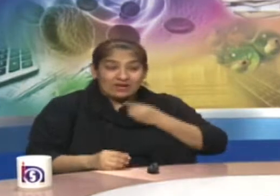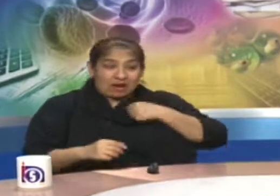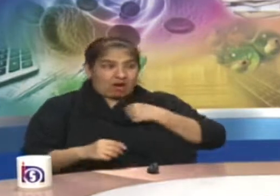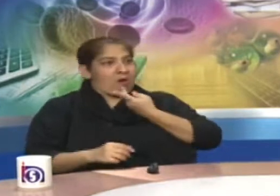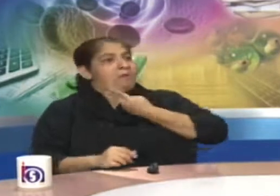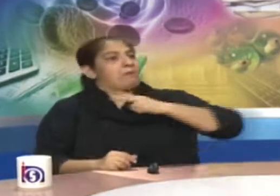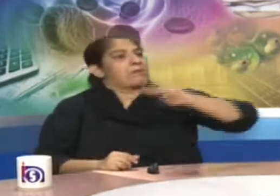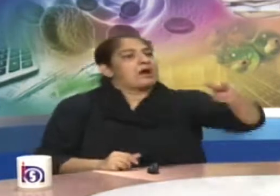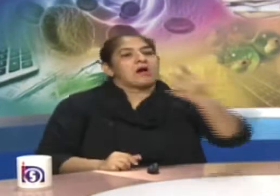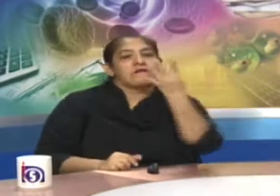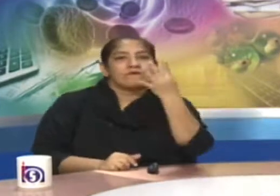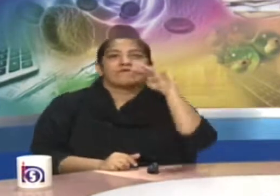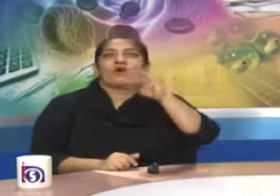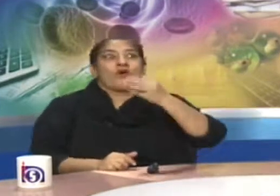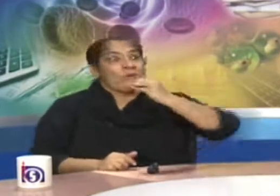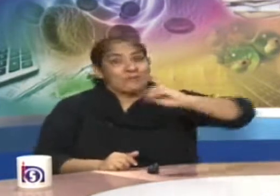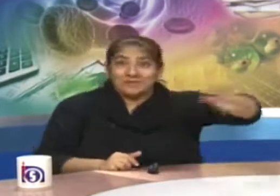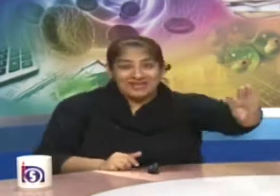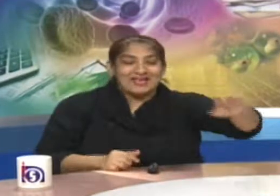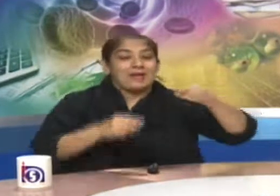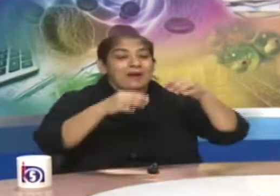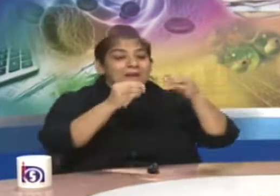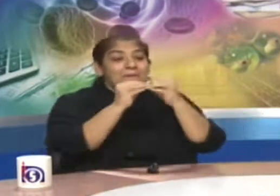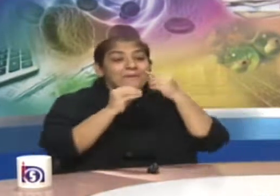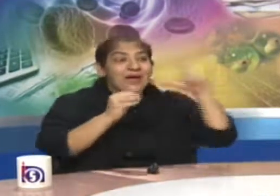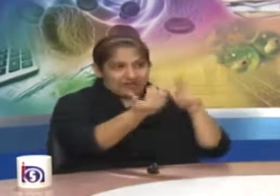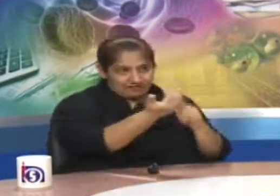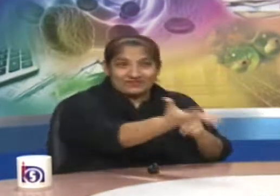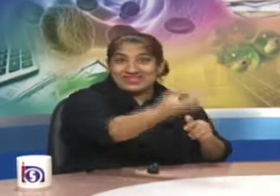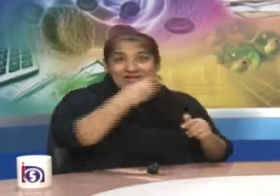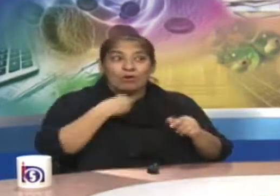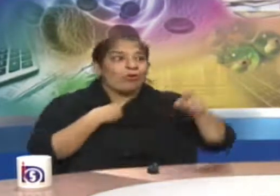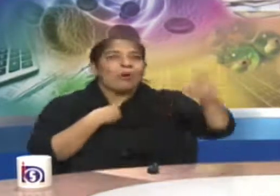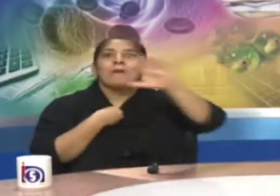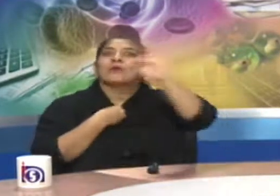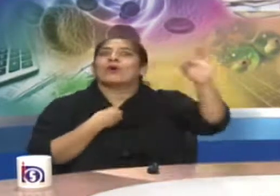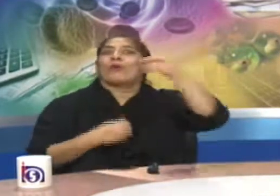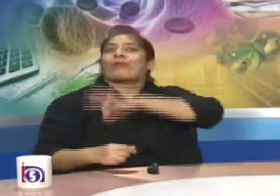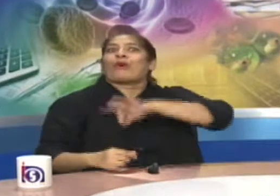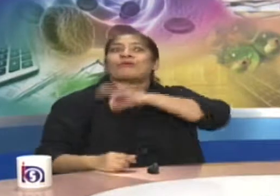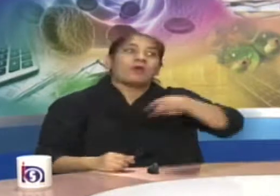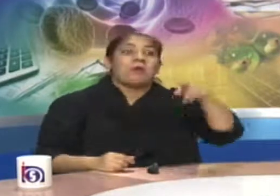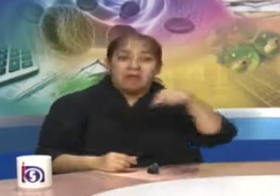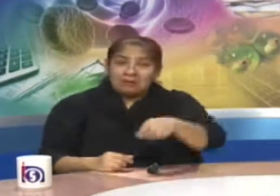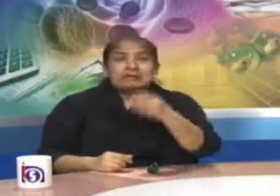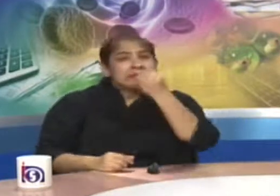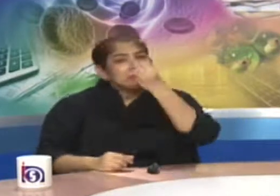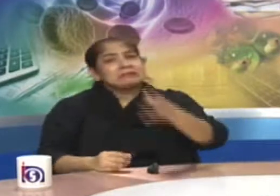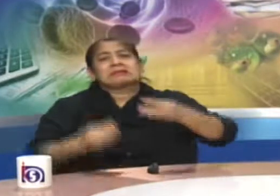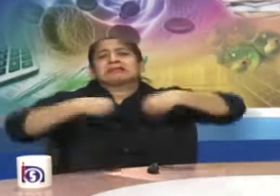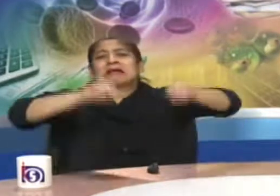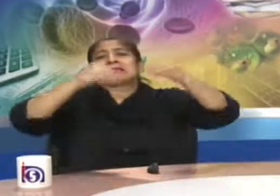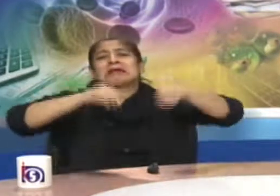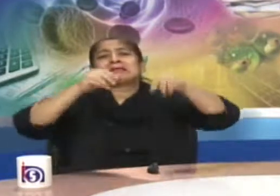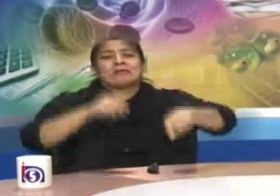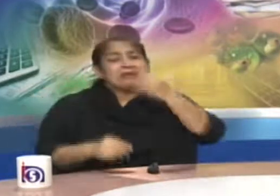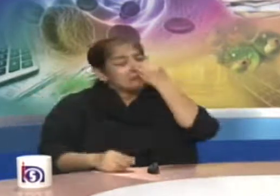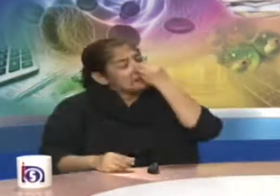it is really easy to sell, so that you need to return or you need to give back the amount